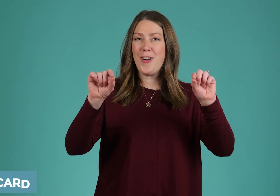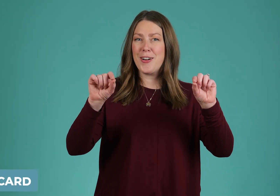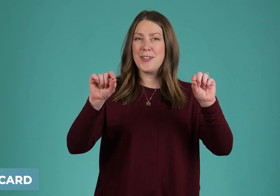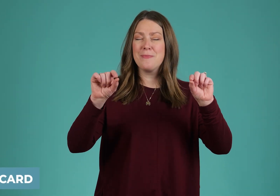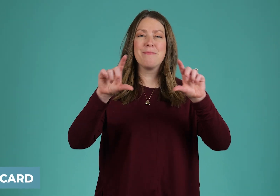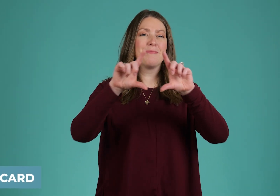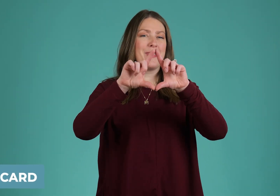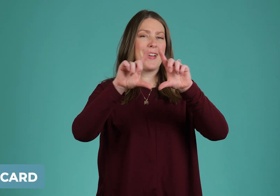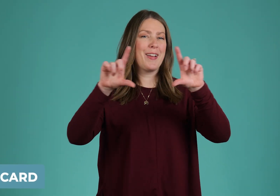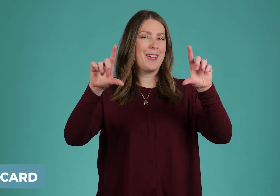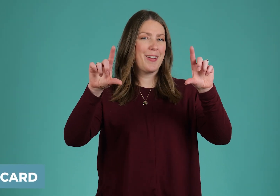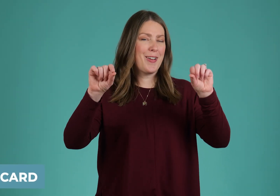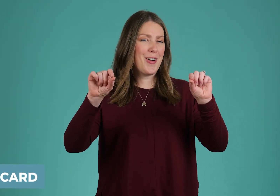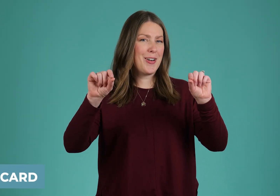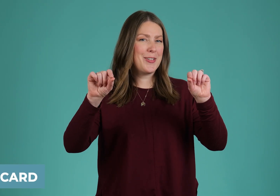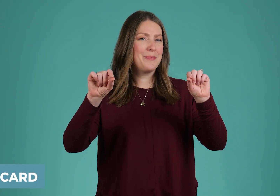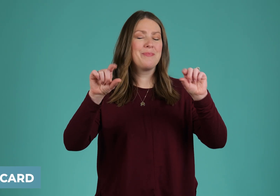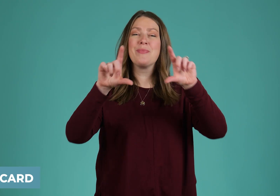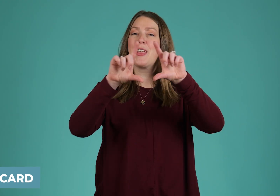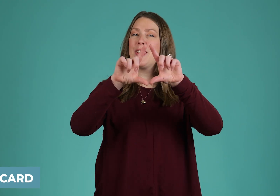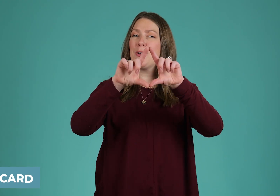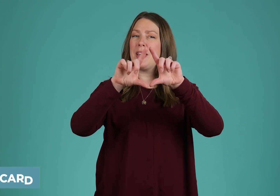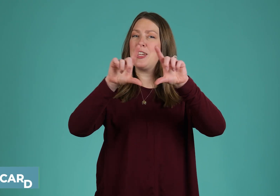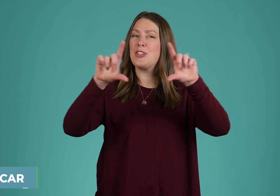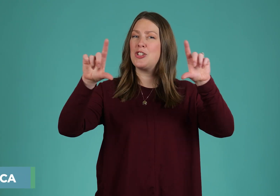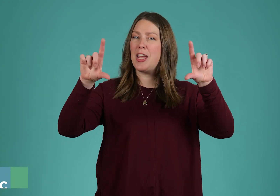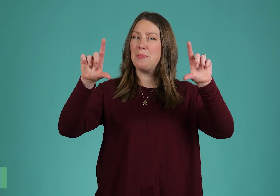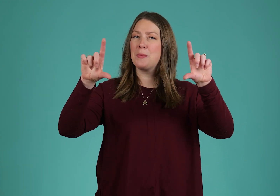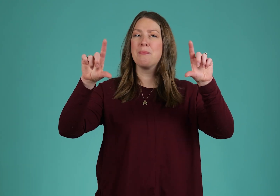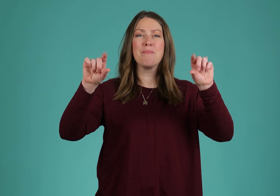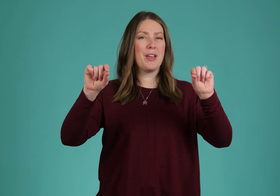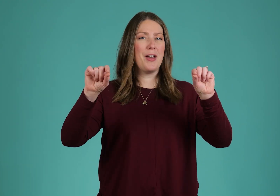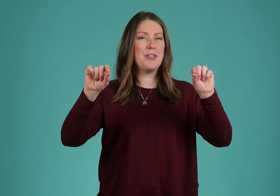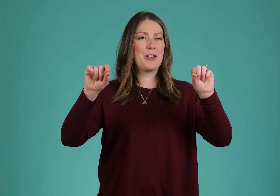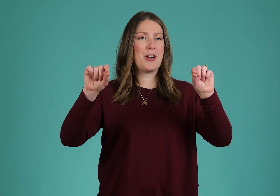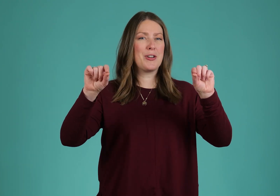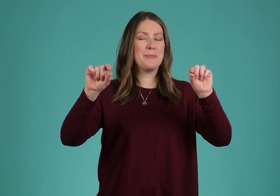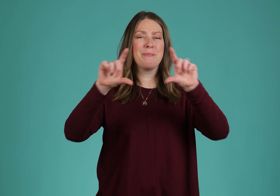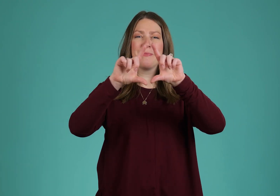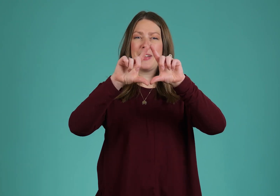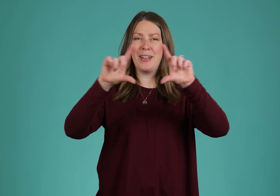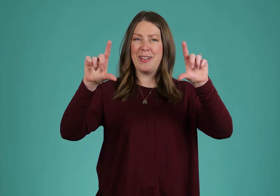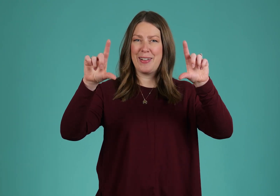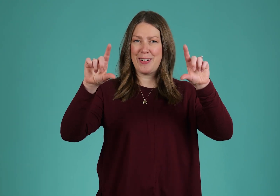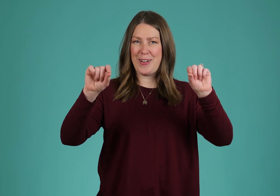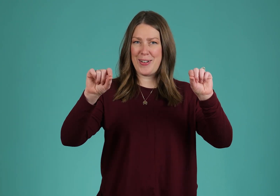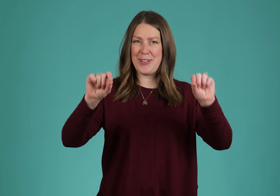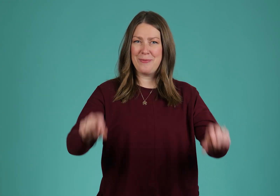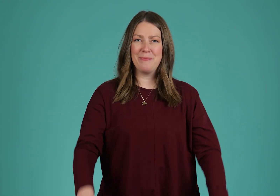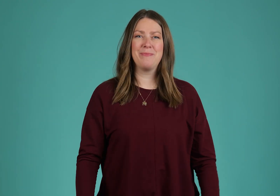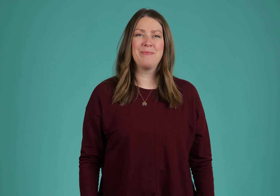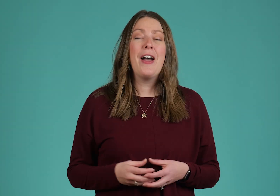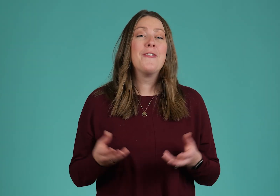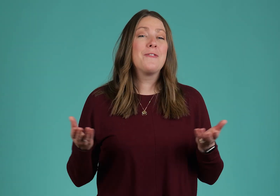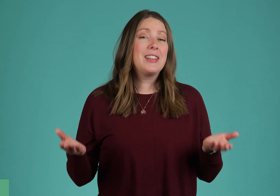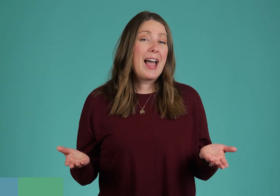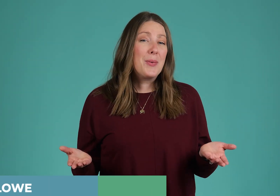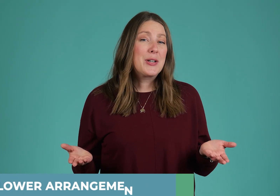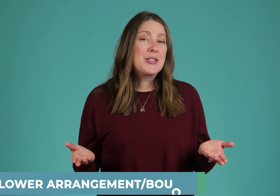Card. Card. You're making the shape of the card. Card. Flowers